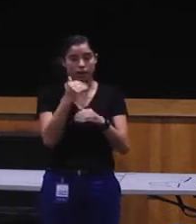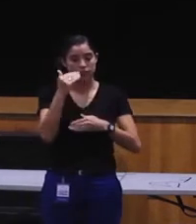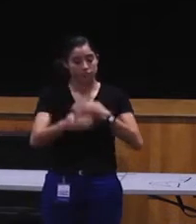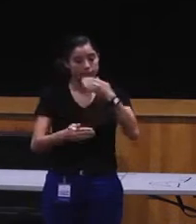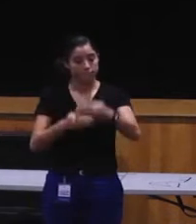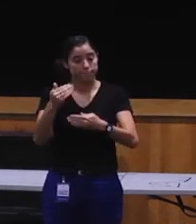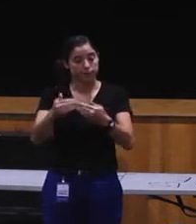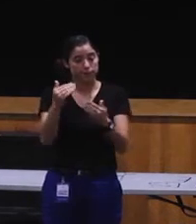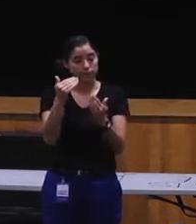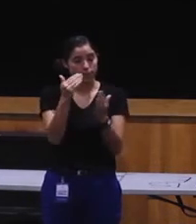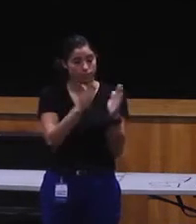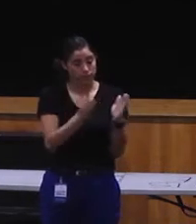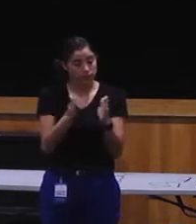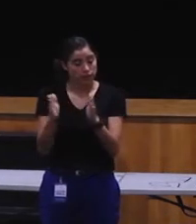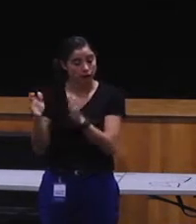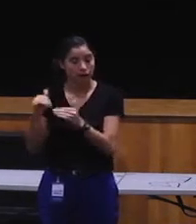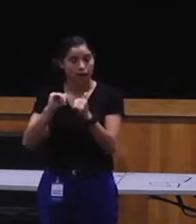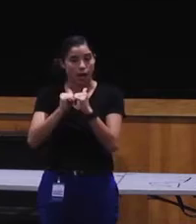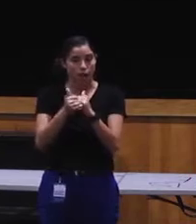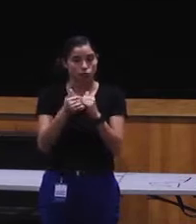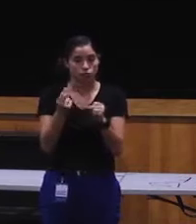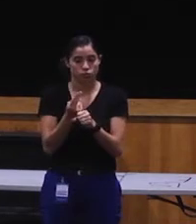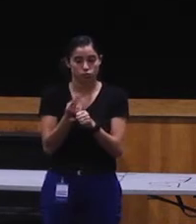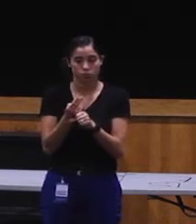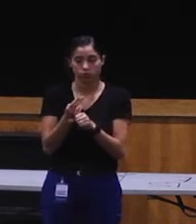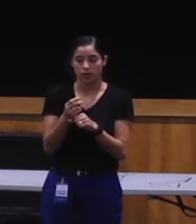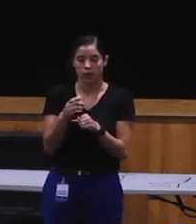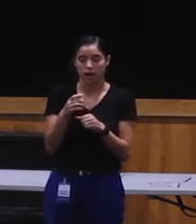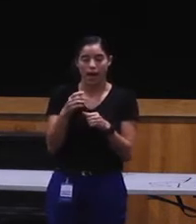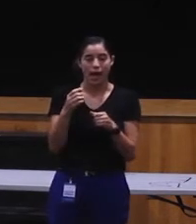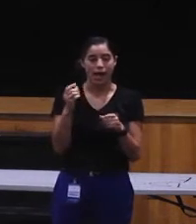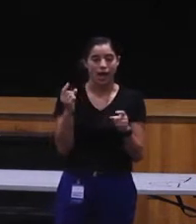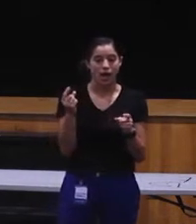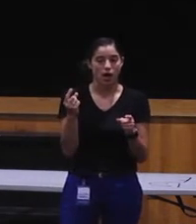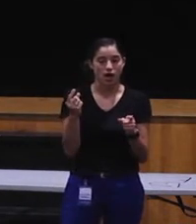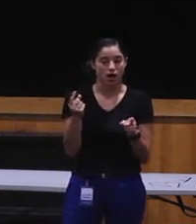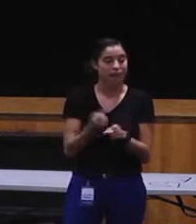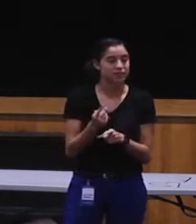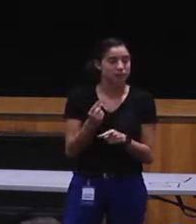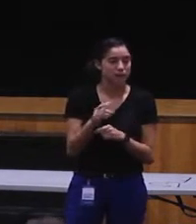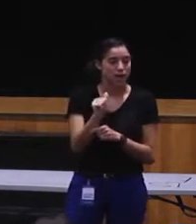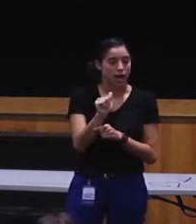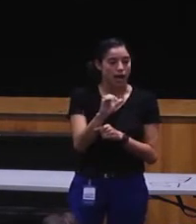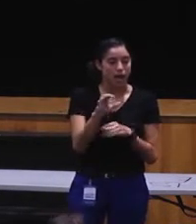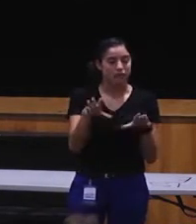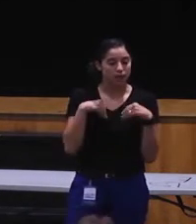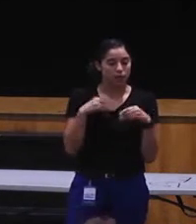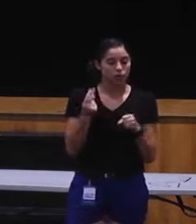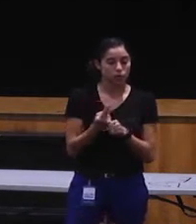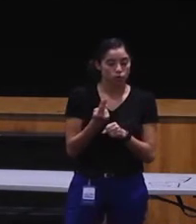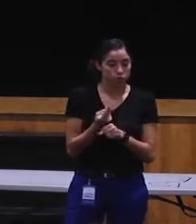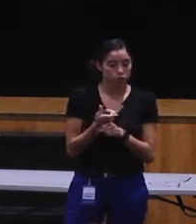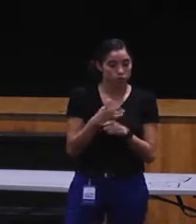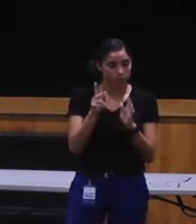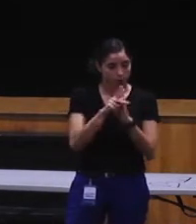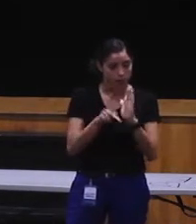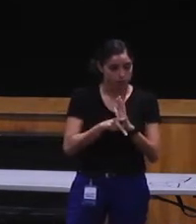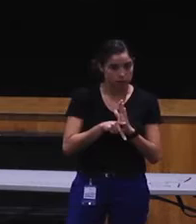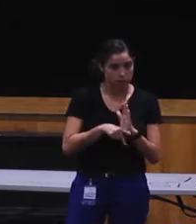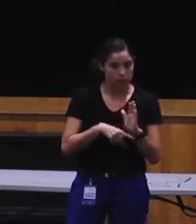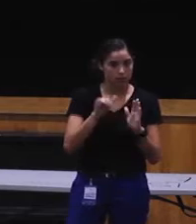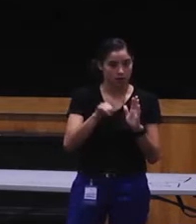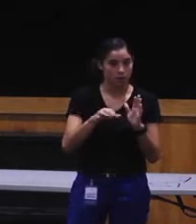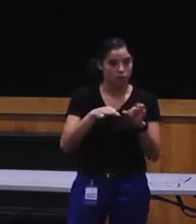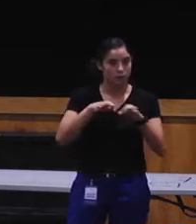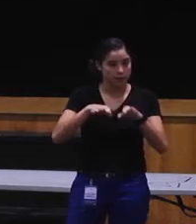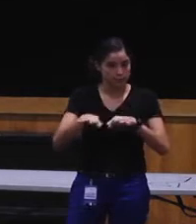for Frontline. It has the acceptable use policy in it, so you don't have to go out and look at the thousands and thousands of policies that we have in Seminole